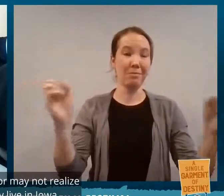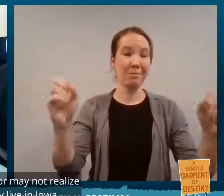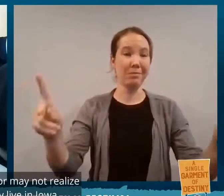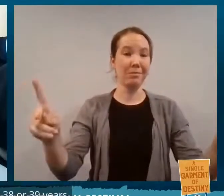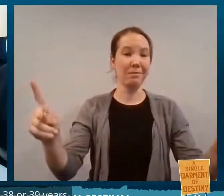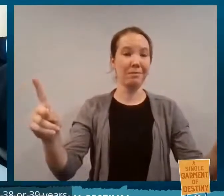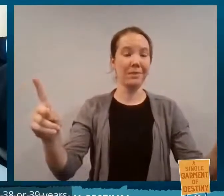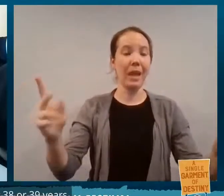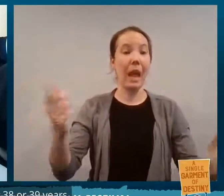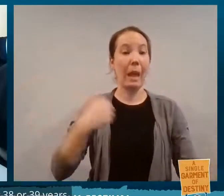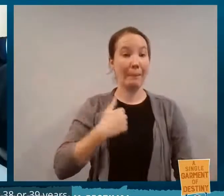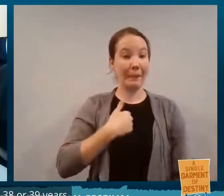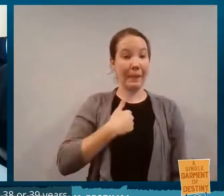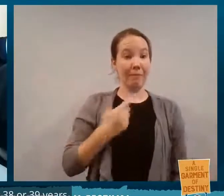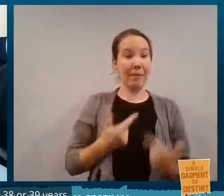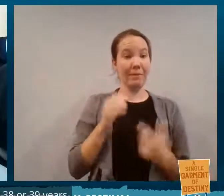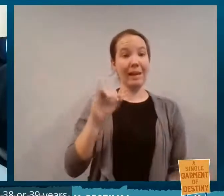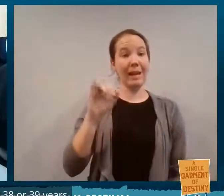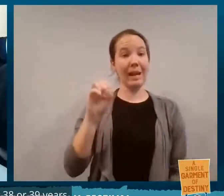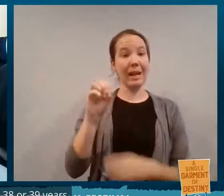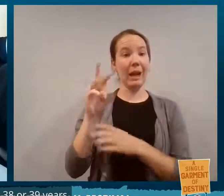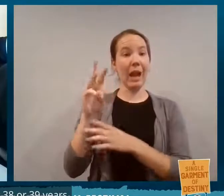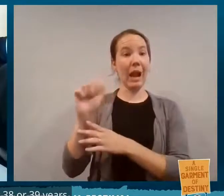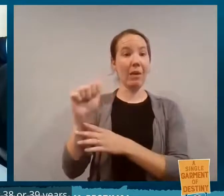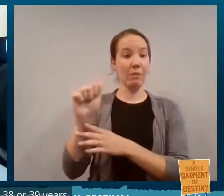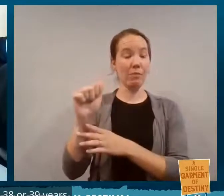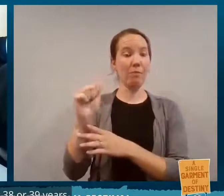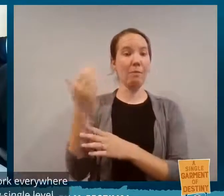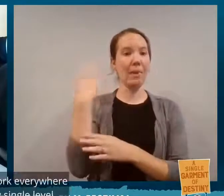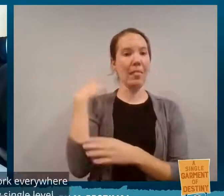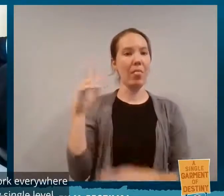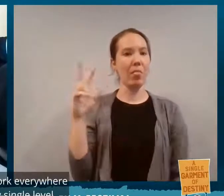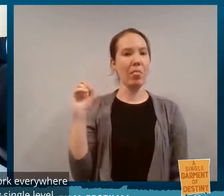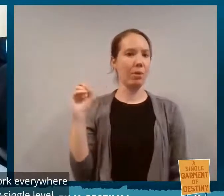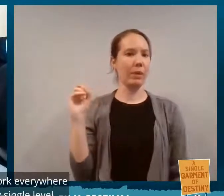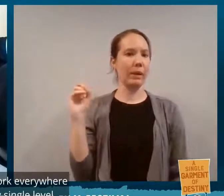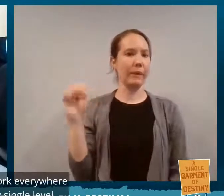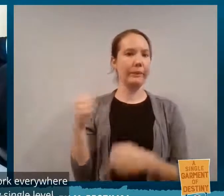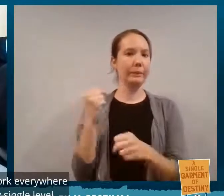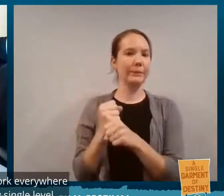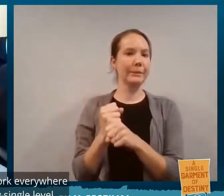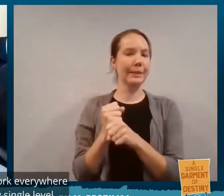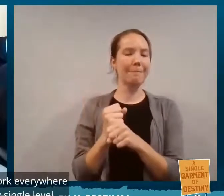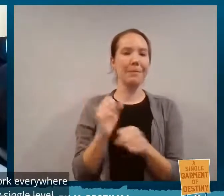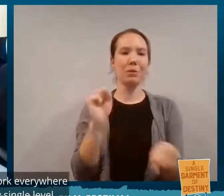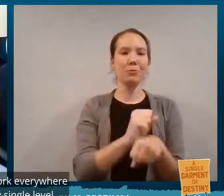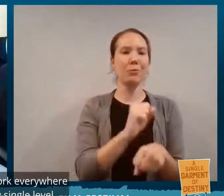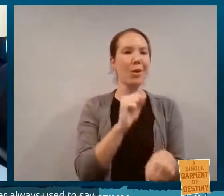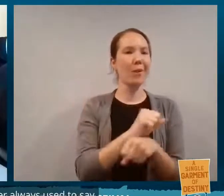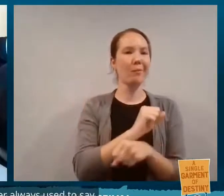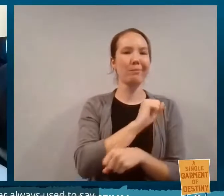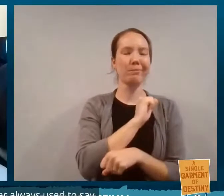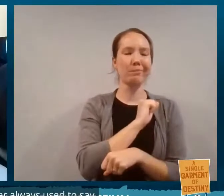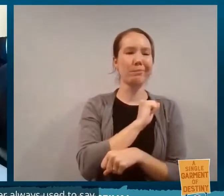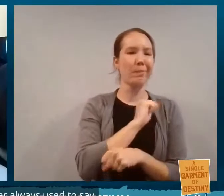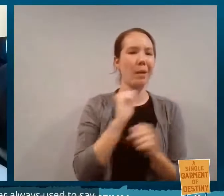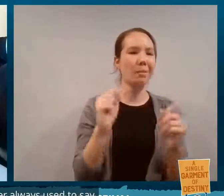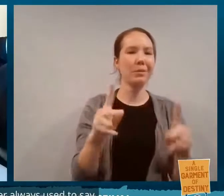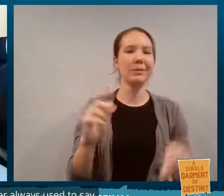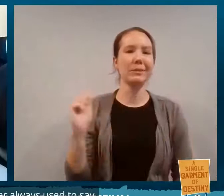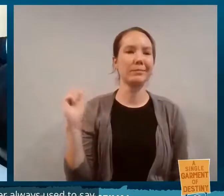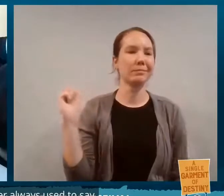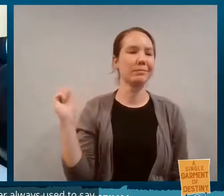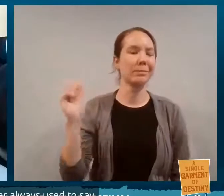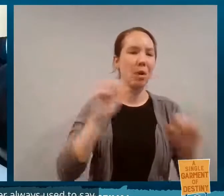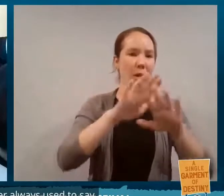actually live in Iowa for the last 38 or 39 years. There's work everywhere at every single level. And as my mother always used